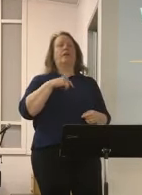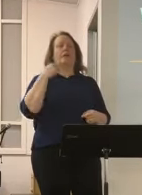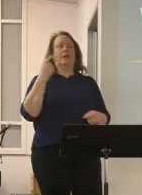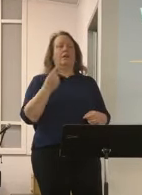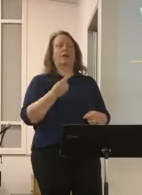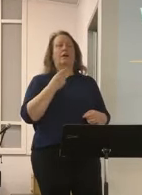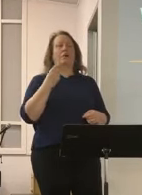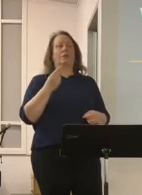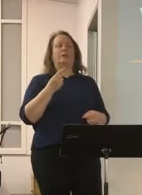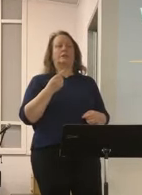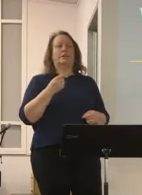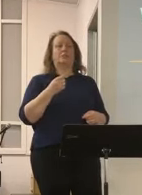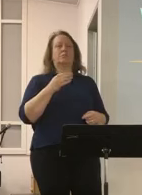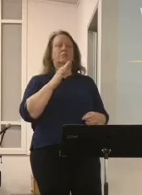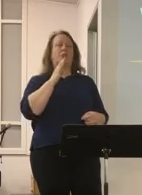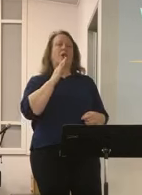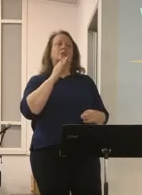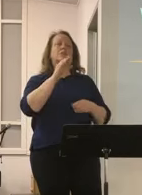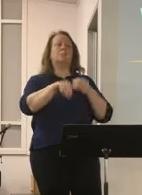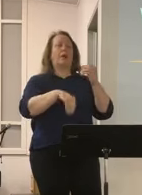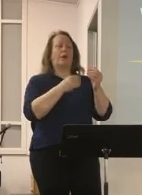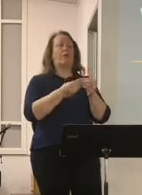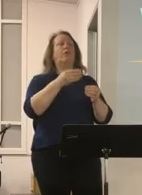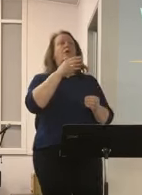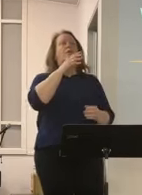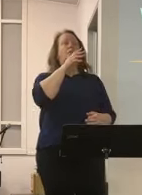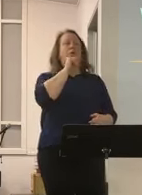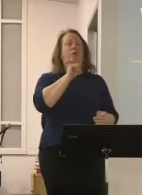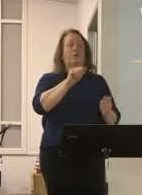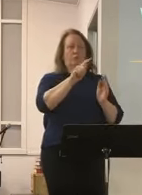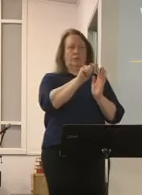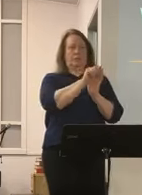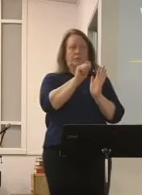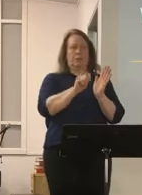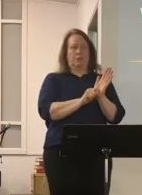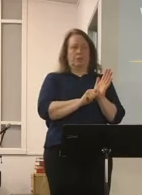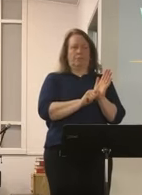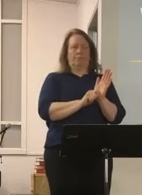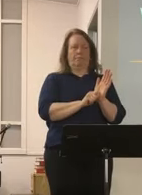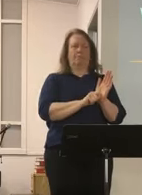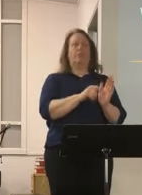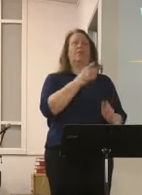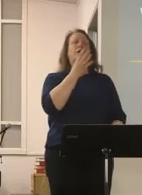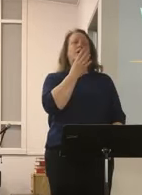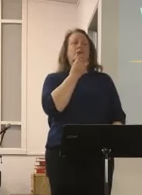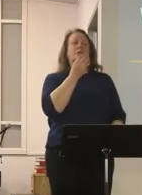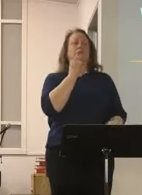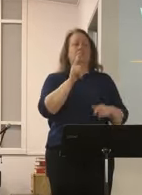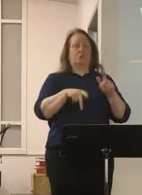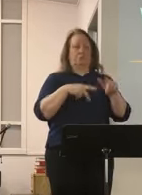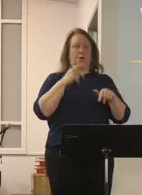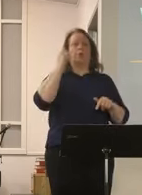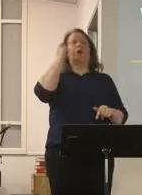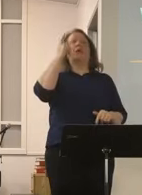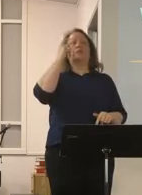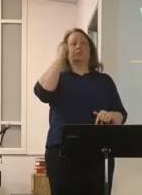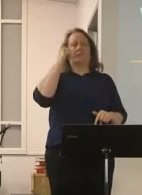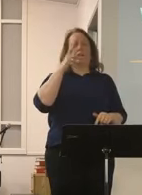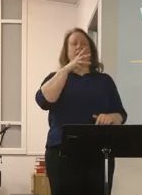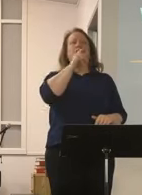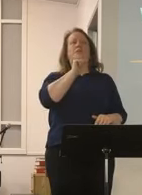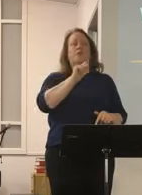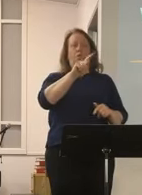lot to the Old Testament because he's talking to Jewish people, and they understand that. And so we're going to see here that Matthew